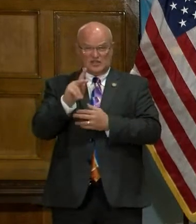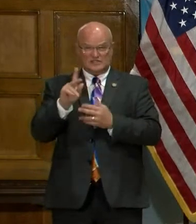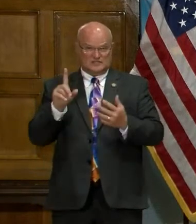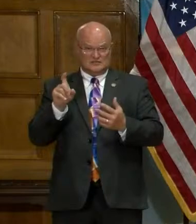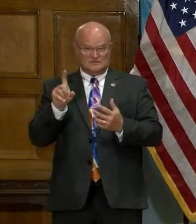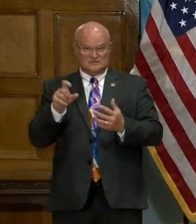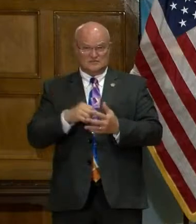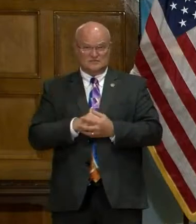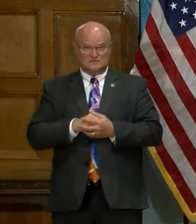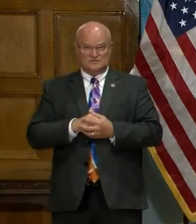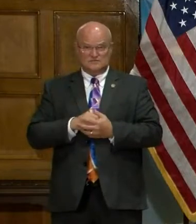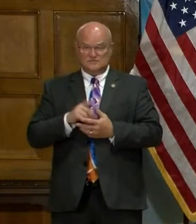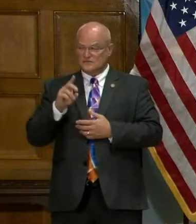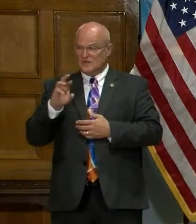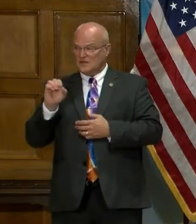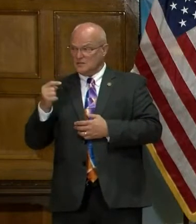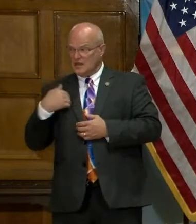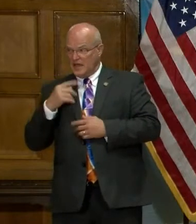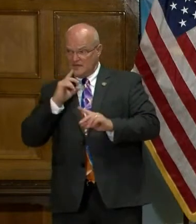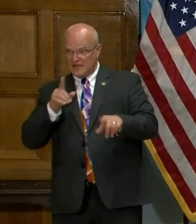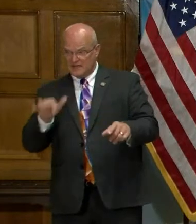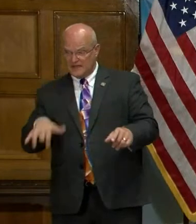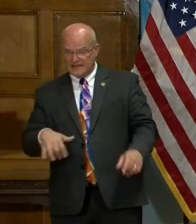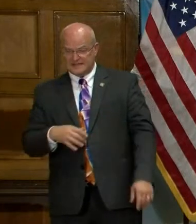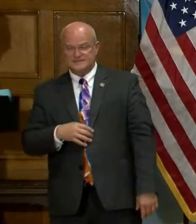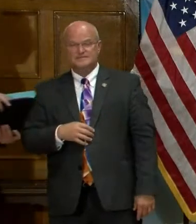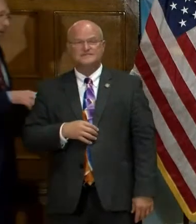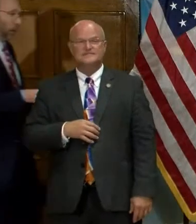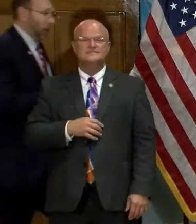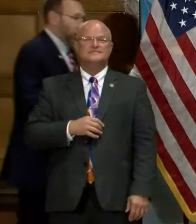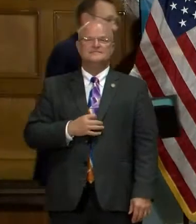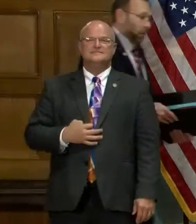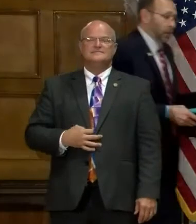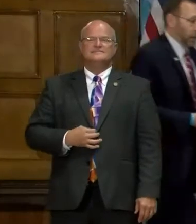Arkansas? Dr. Smith, do you have an answer to that?